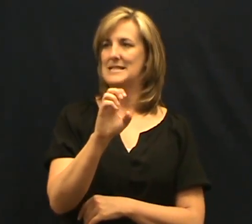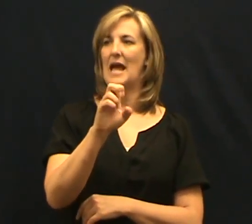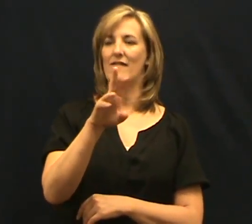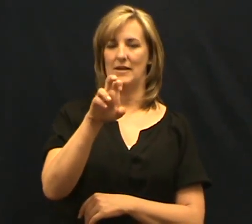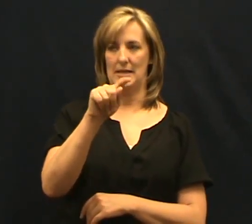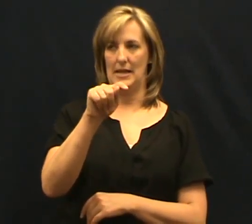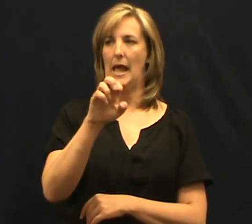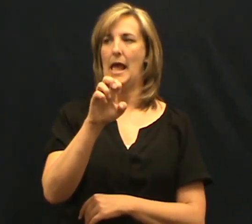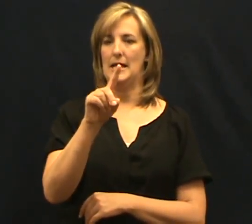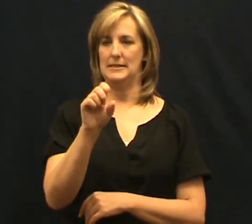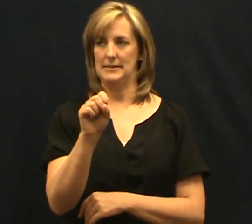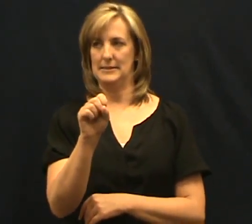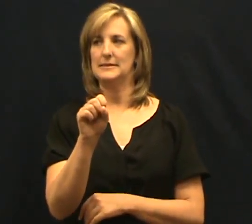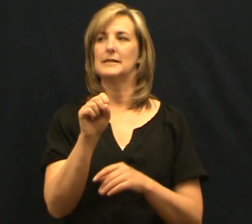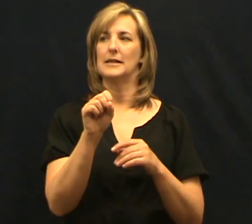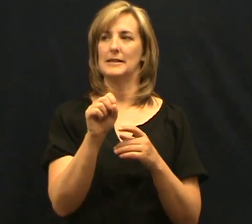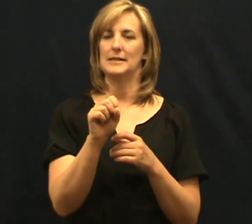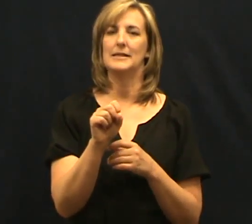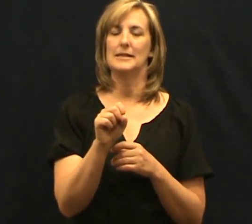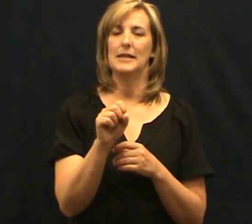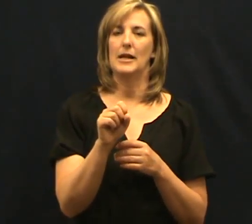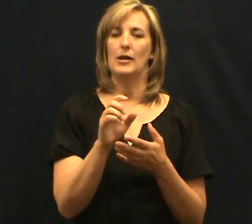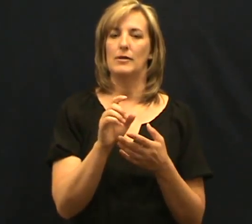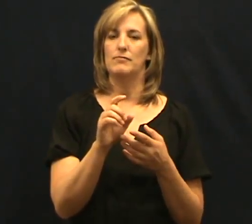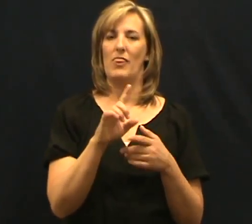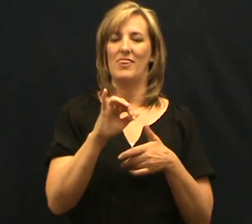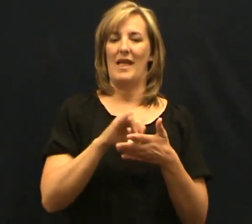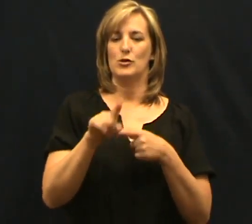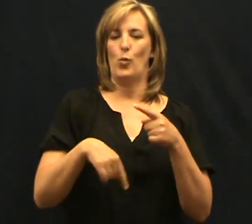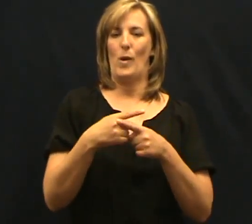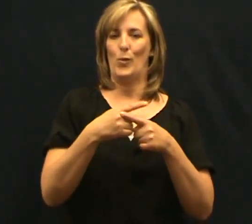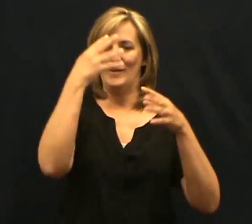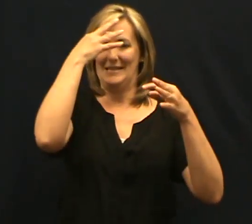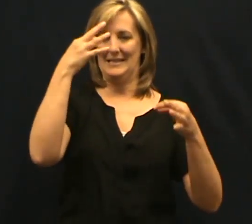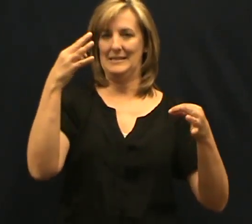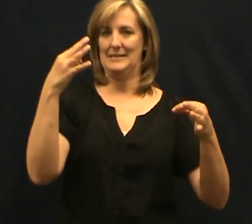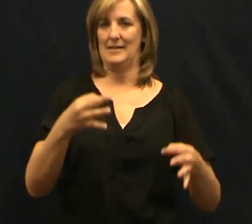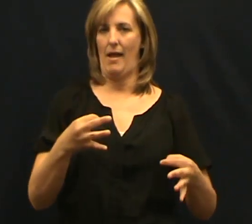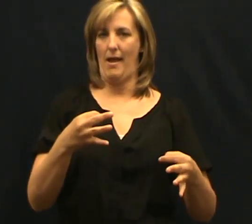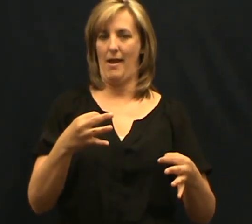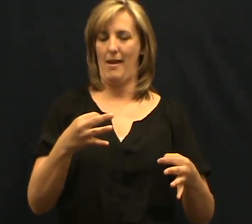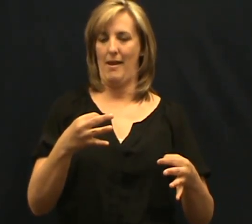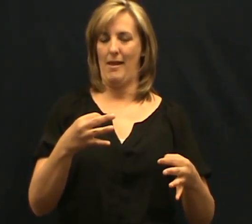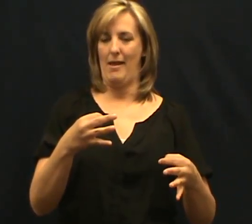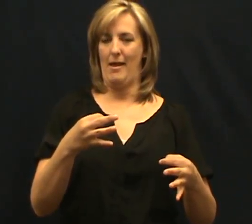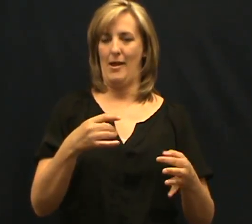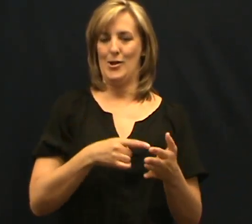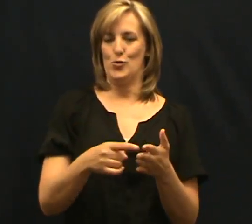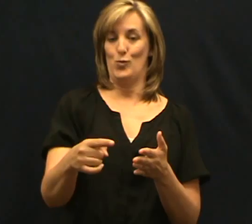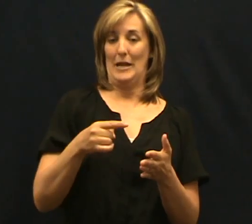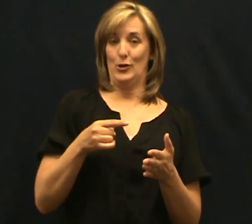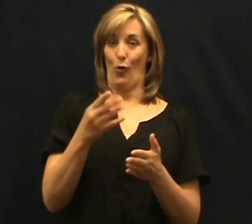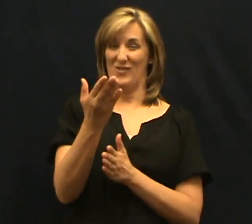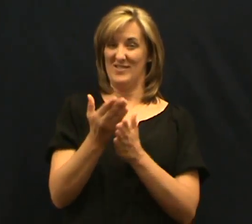Dividends is when we decide, a dividend is when we decide to return some of what we have earned from